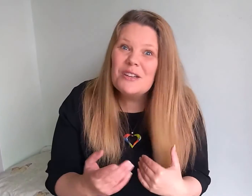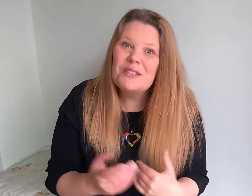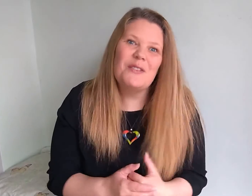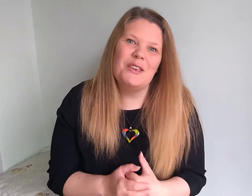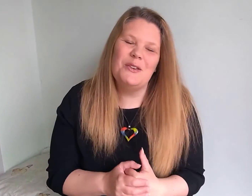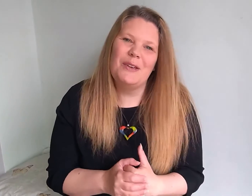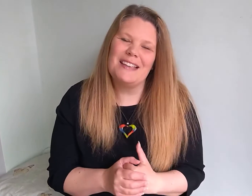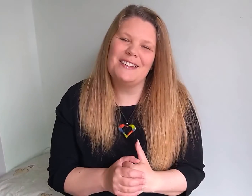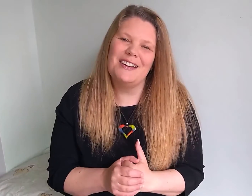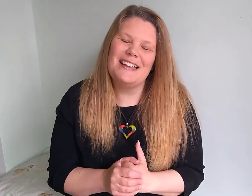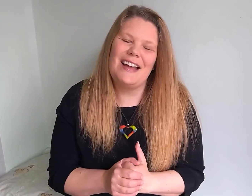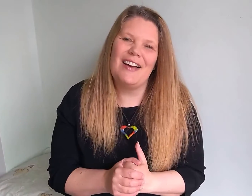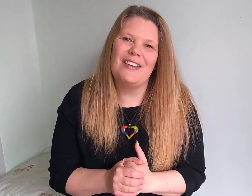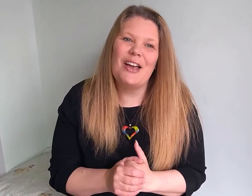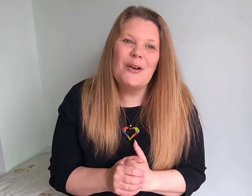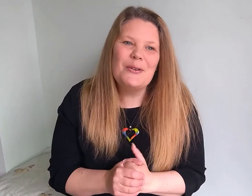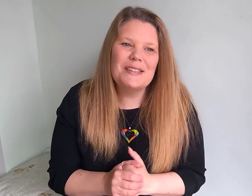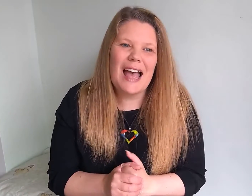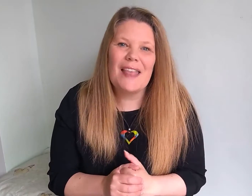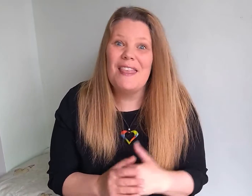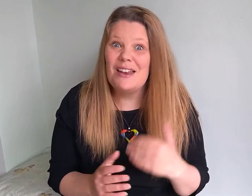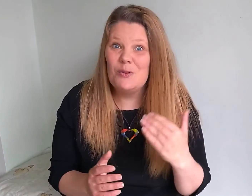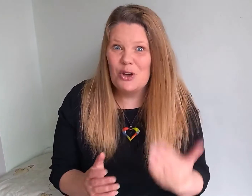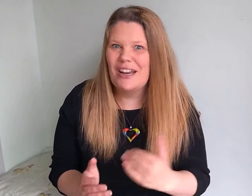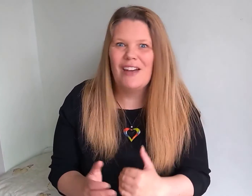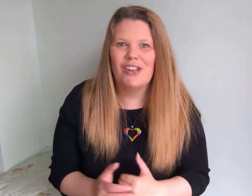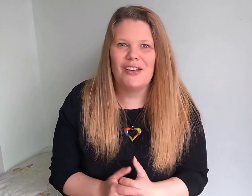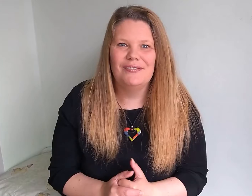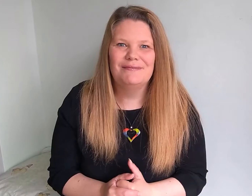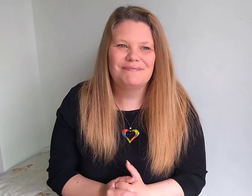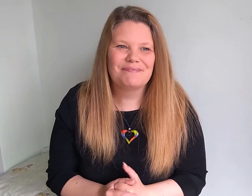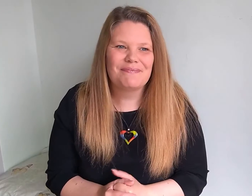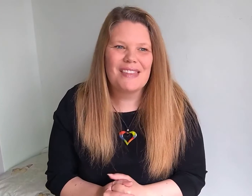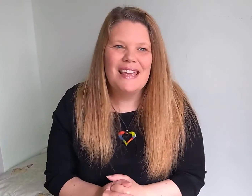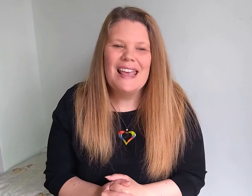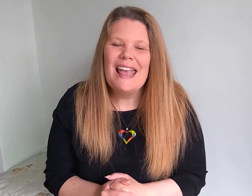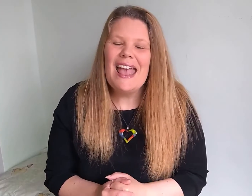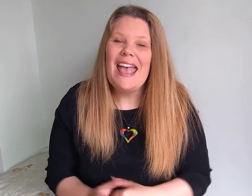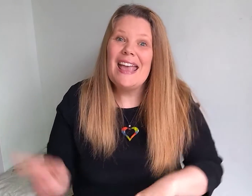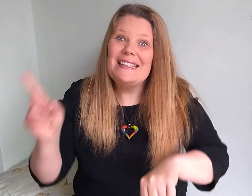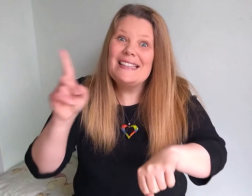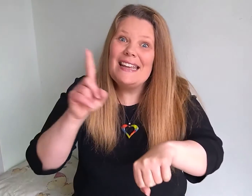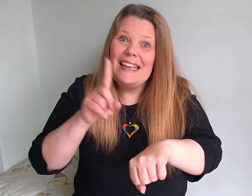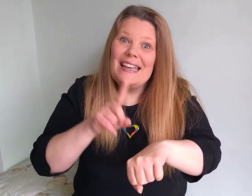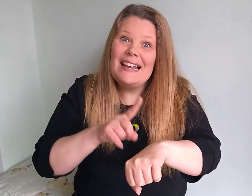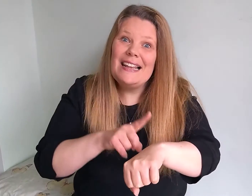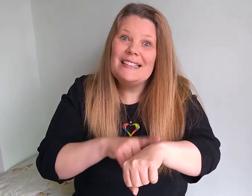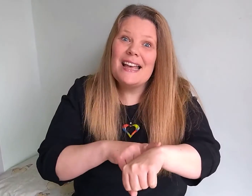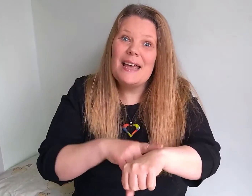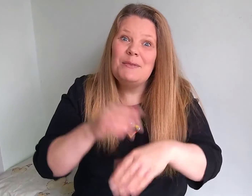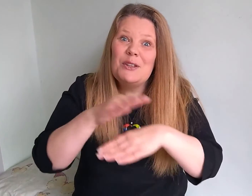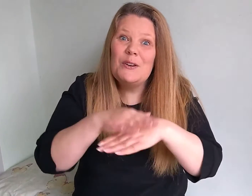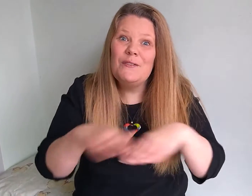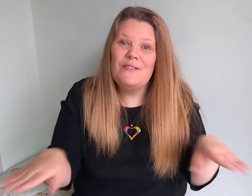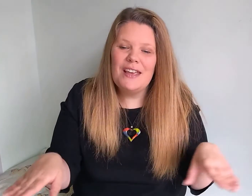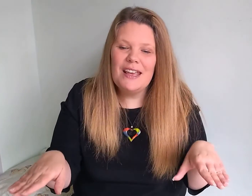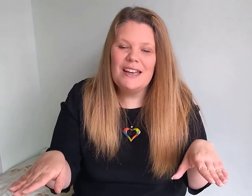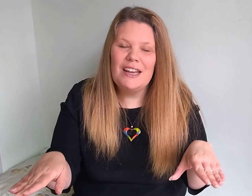you so that you get an idea how it goes, and then you're going to have a go. It's nearly time to